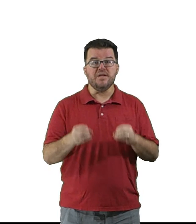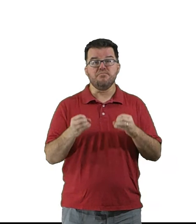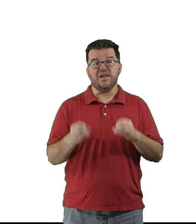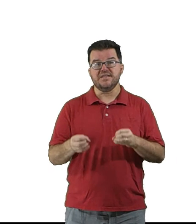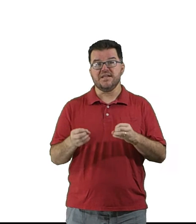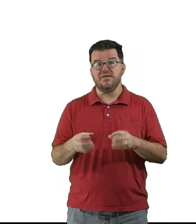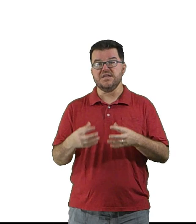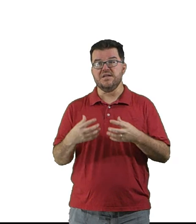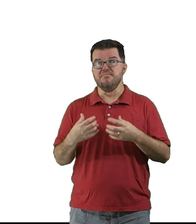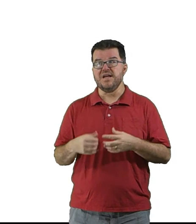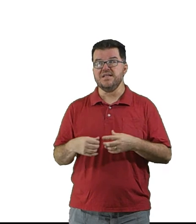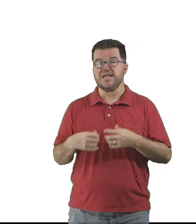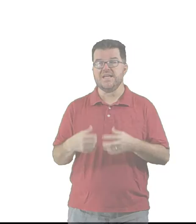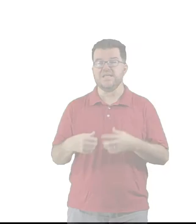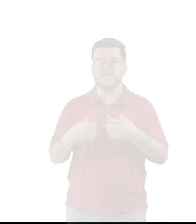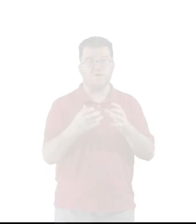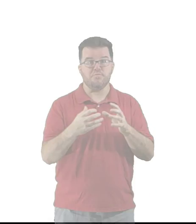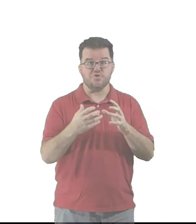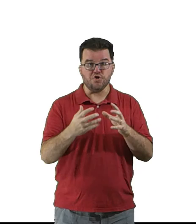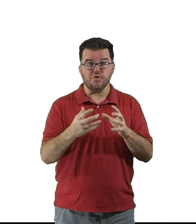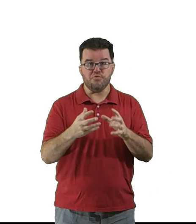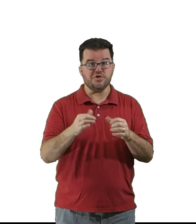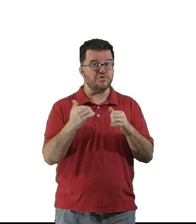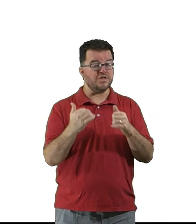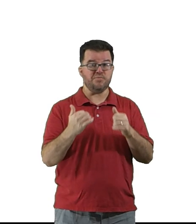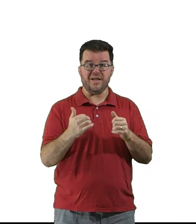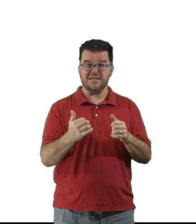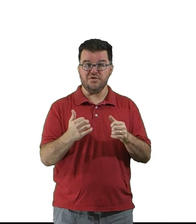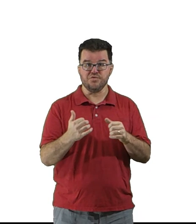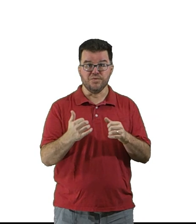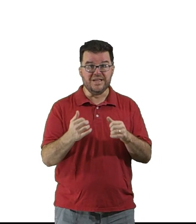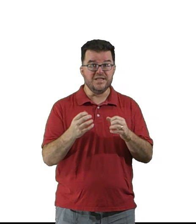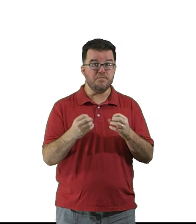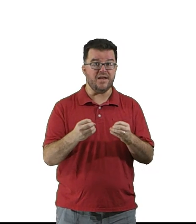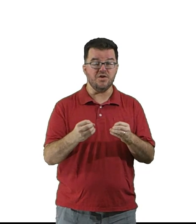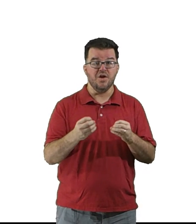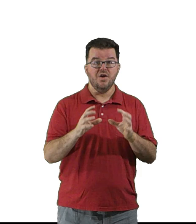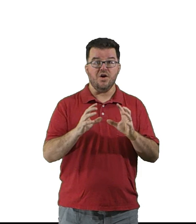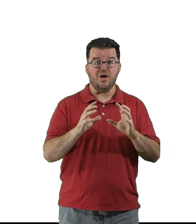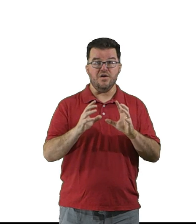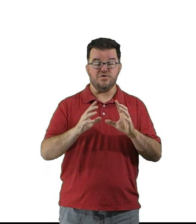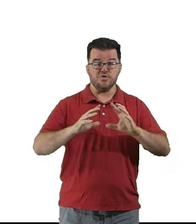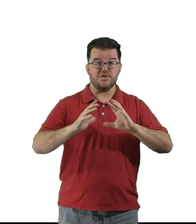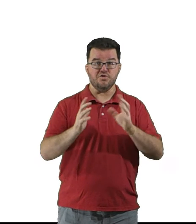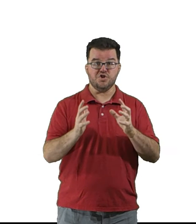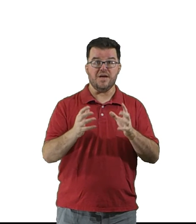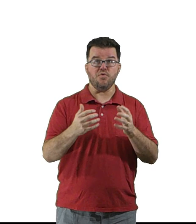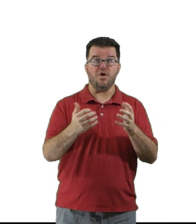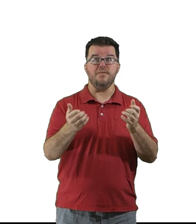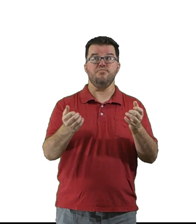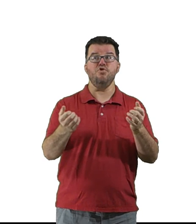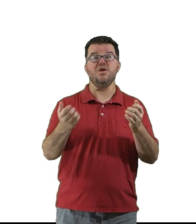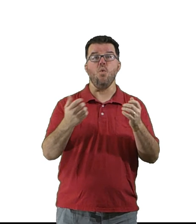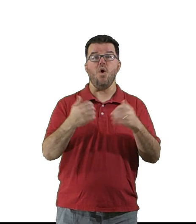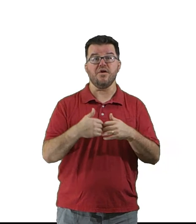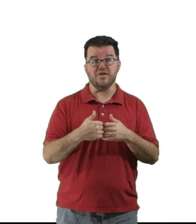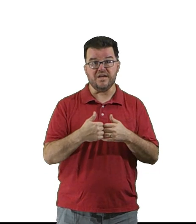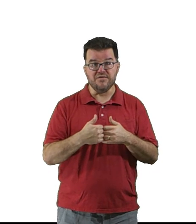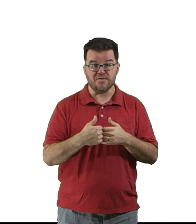in plant cells in maintaining proper turgor pressure, because plant cells really depend, in terms of their shape, on pulling water in from